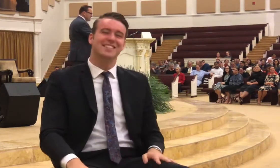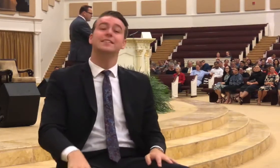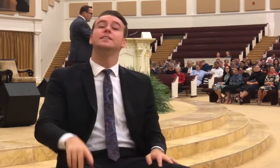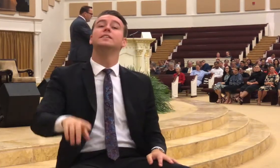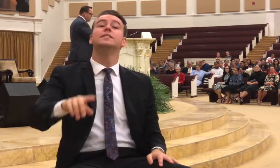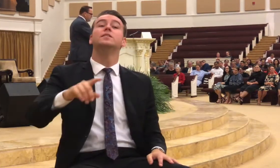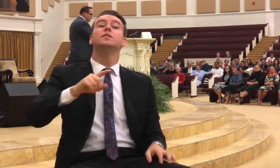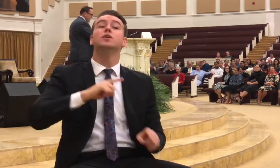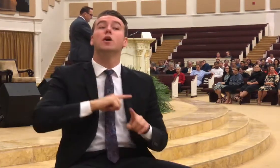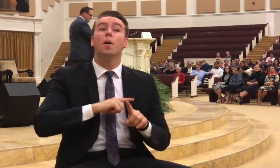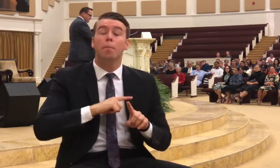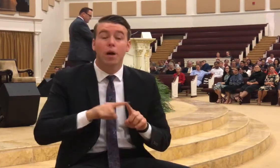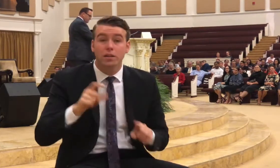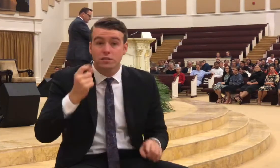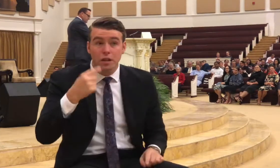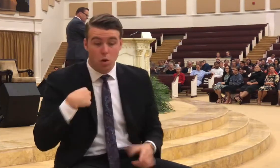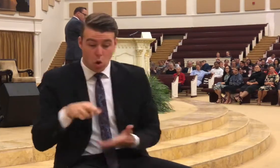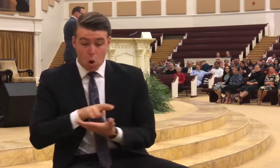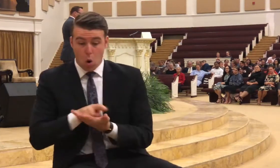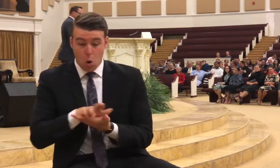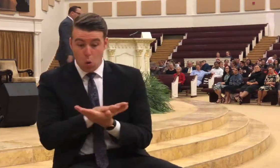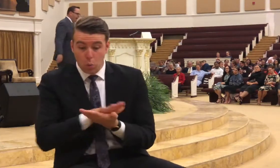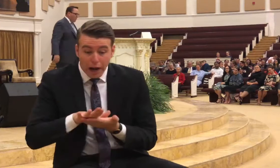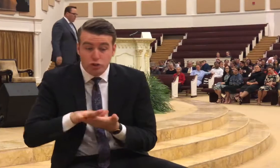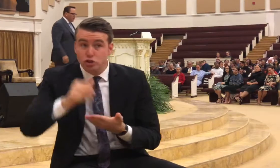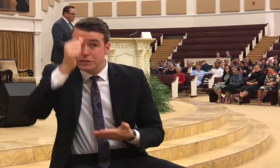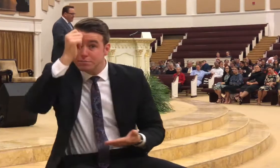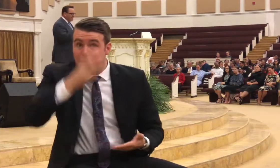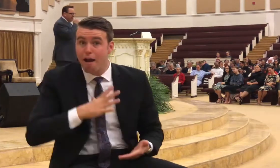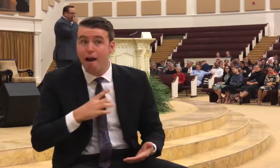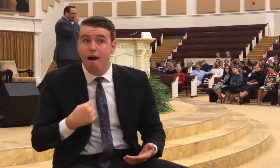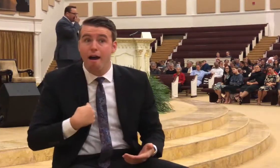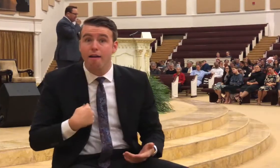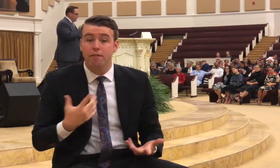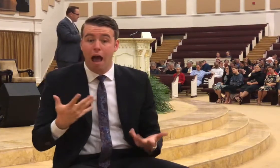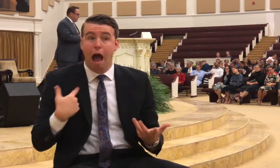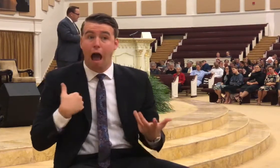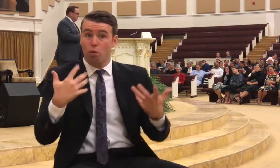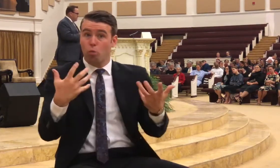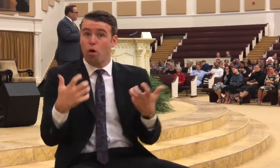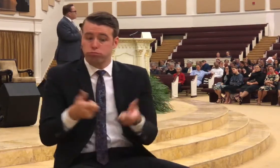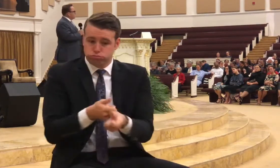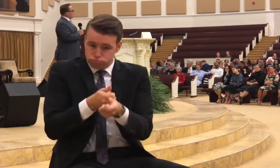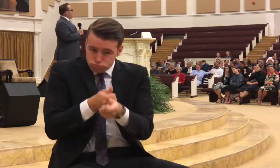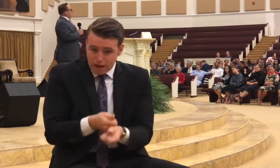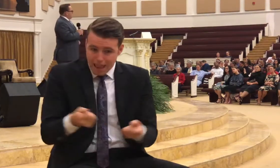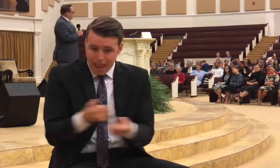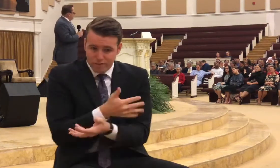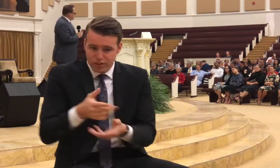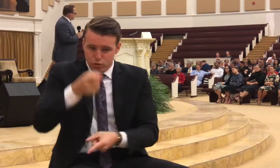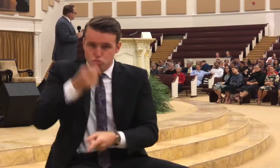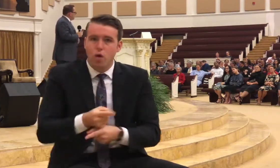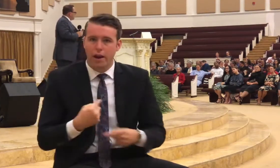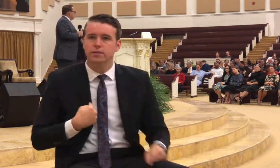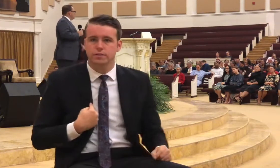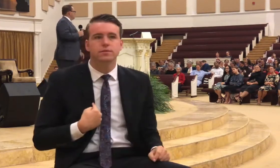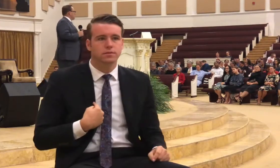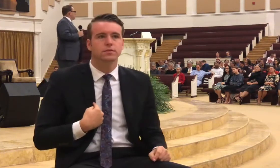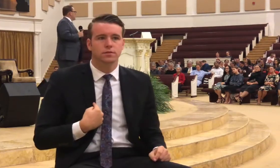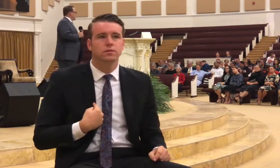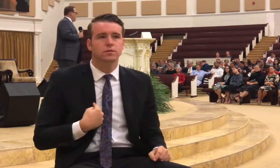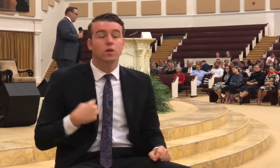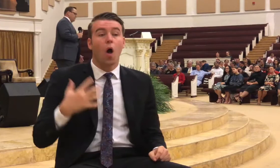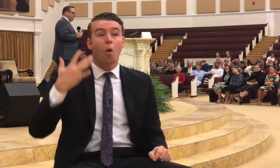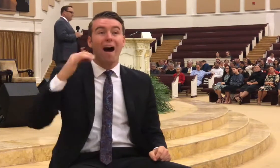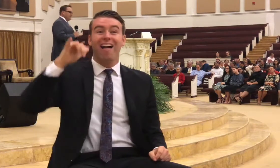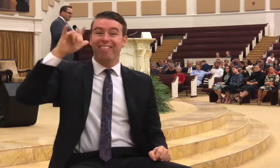And as a righteous man, I want to do everything I can to make things right.